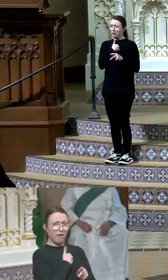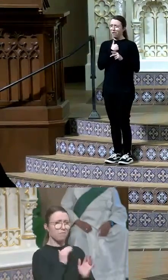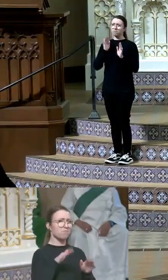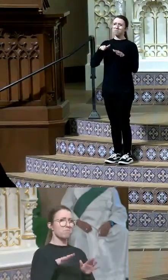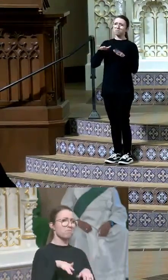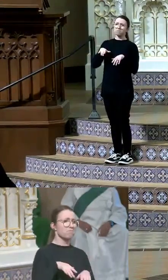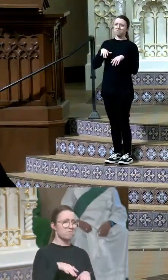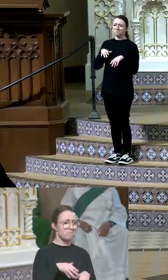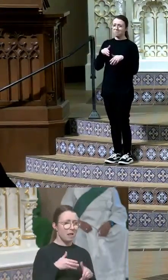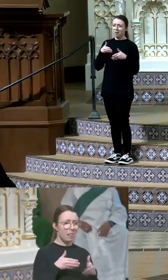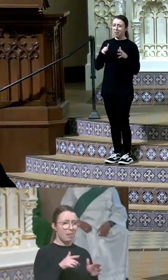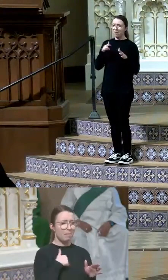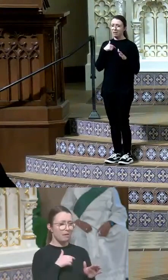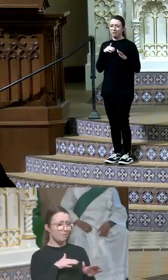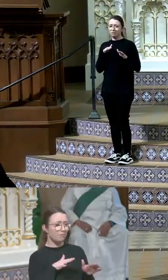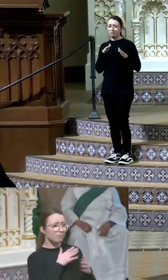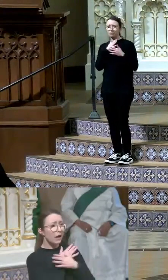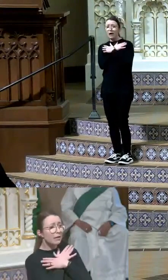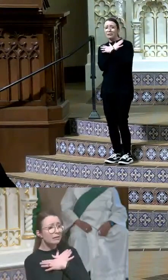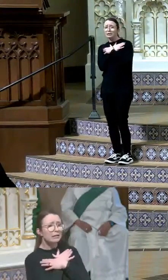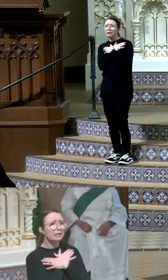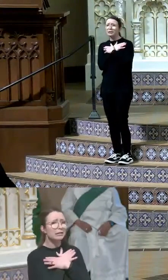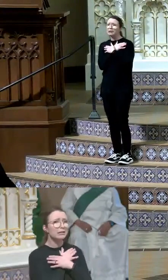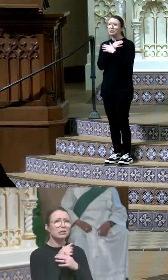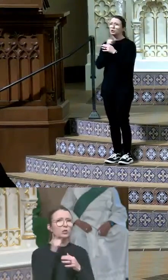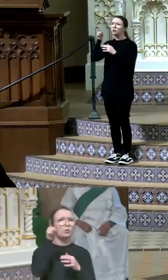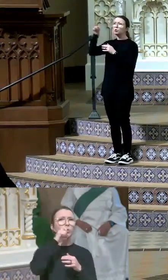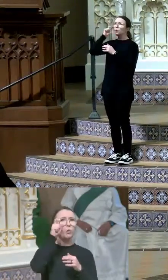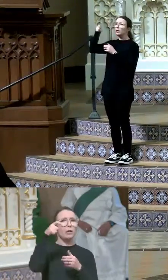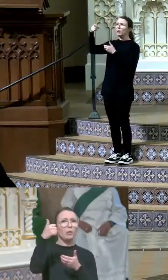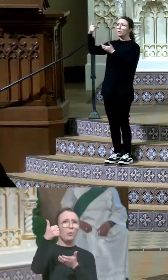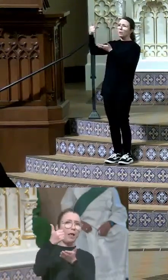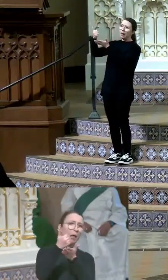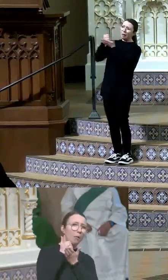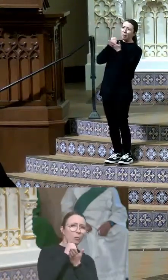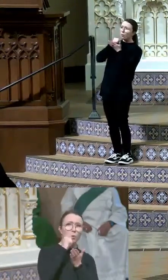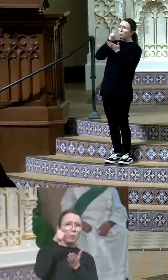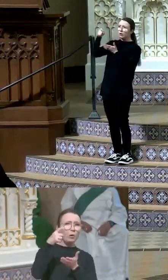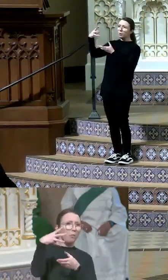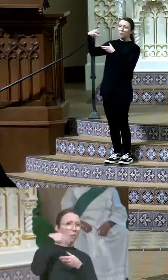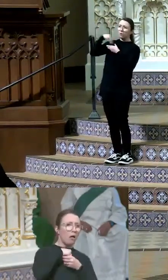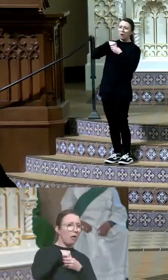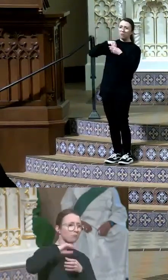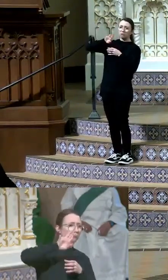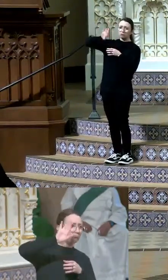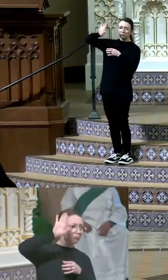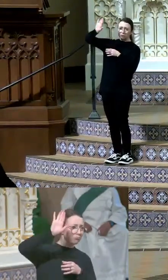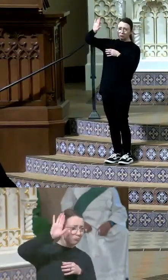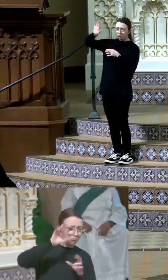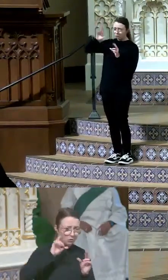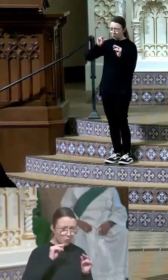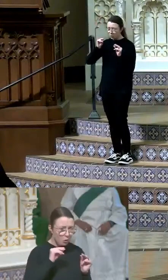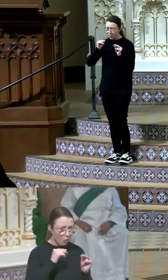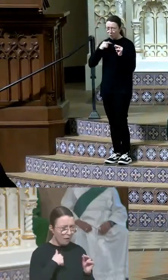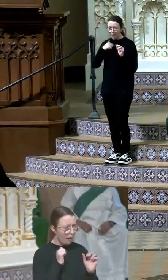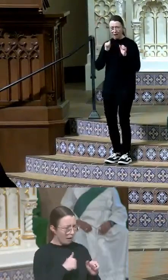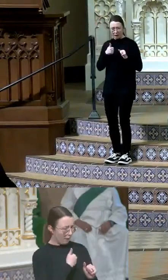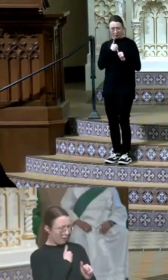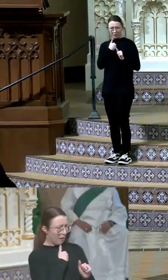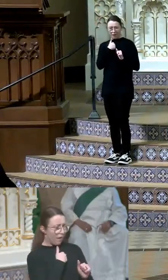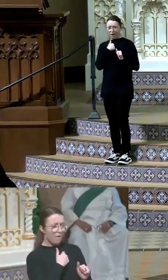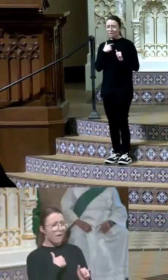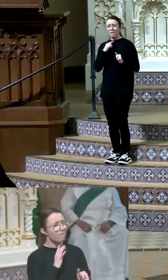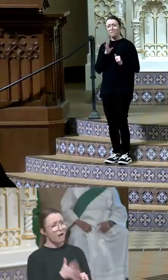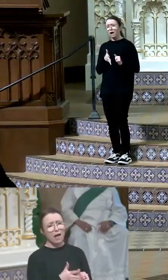Just let me rest a little bit. I just need to rest. This will pass. Just give me a little bit of water, a piece of cornbread.